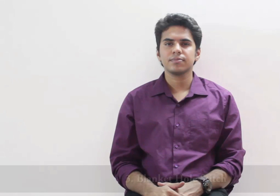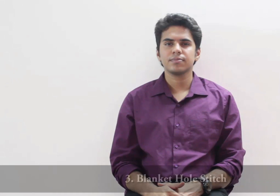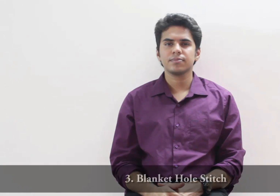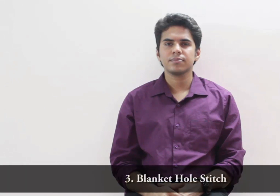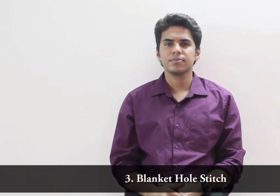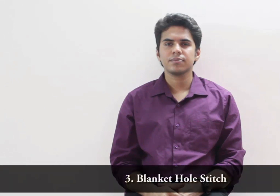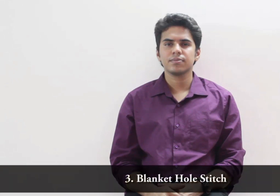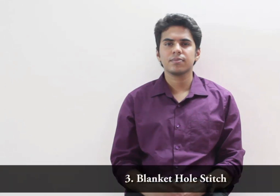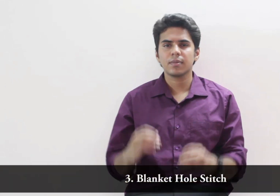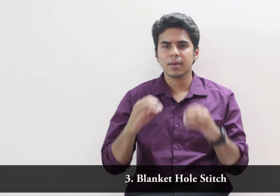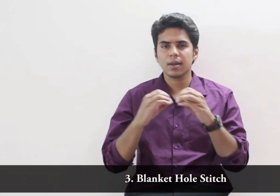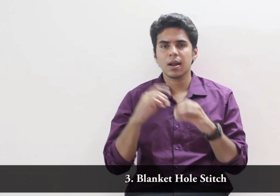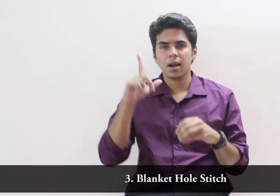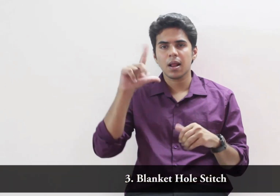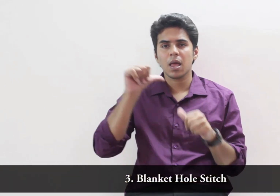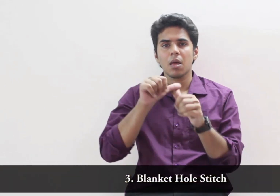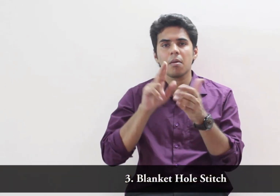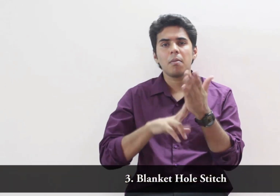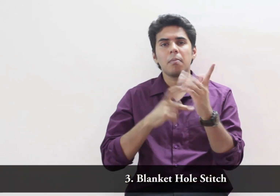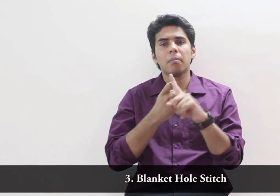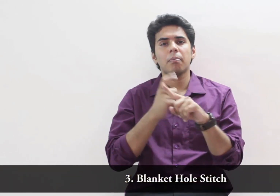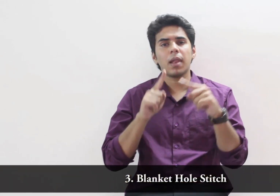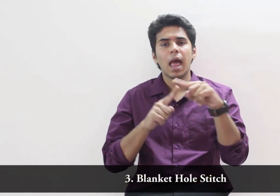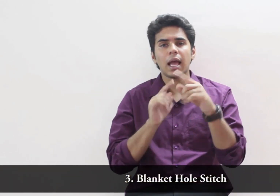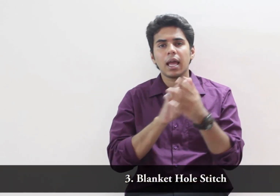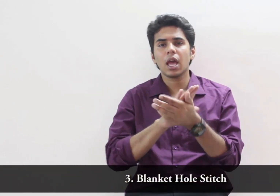Number 3. Blanket hole stitch.